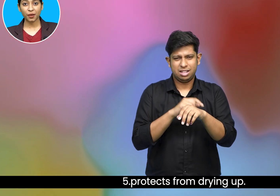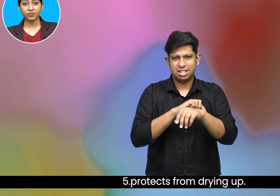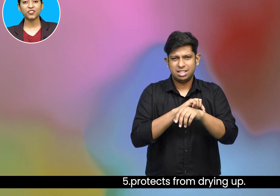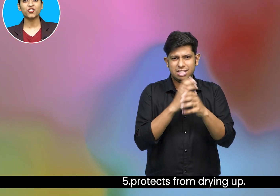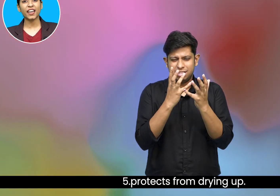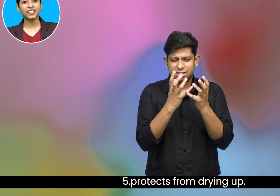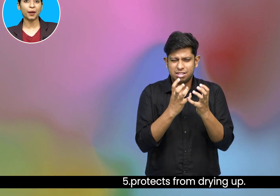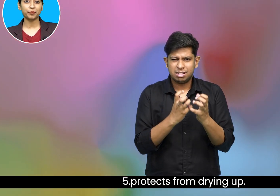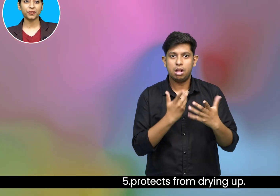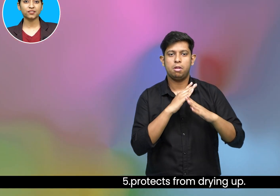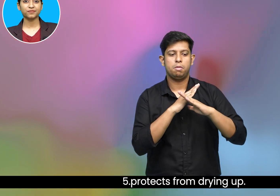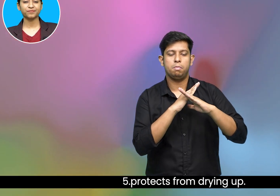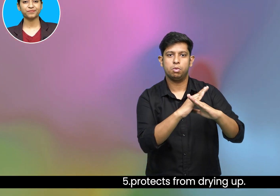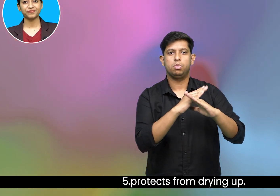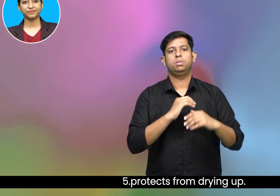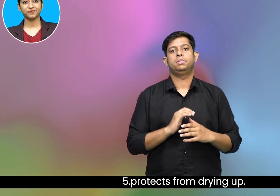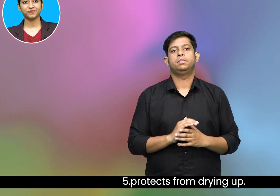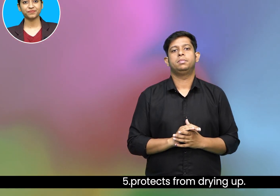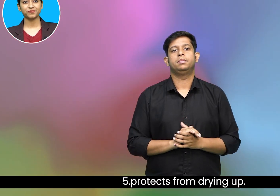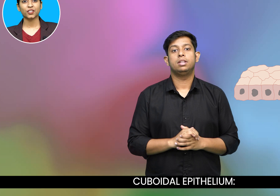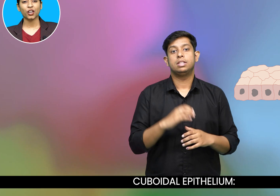Protects from drying up.